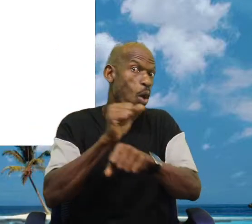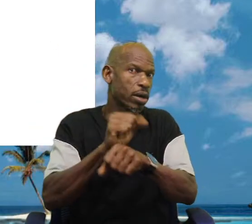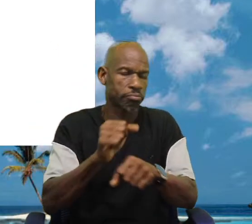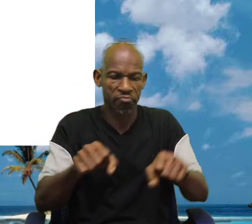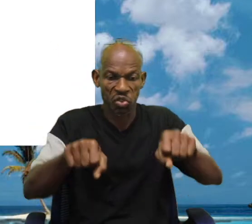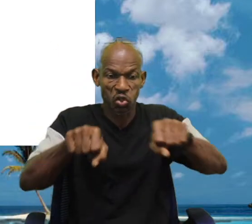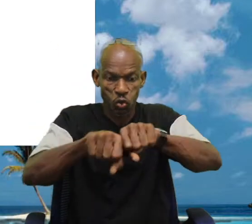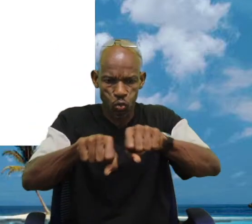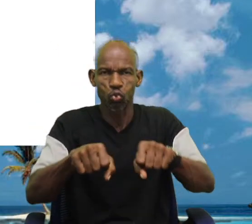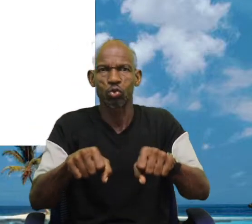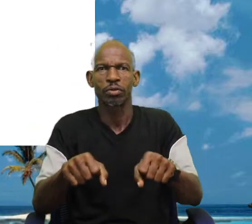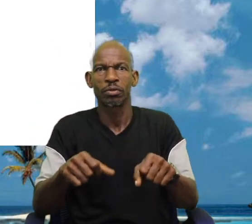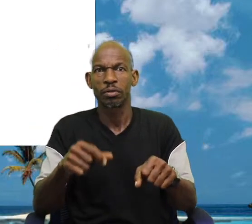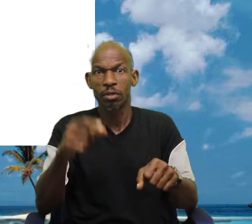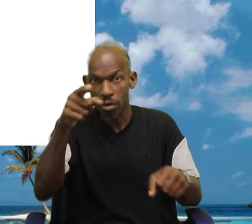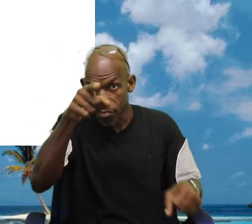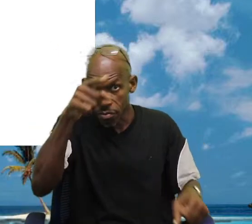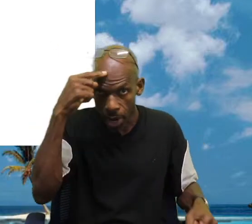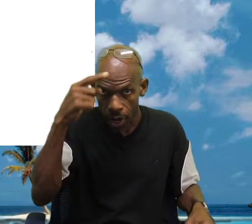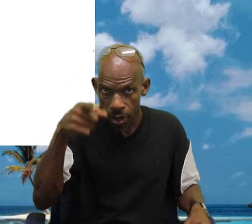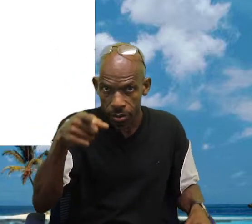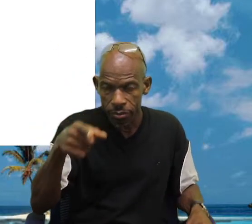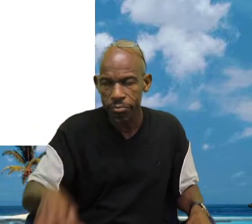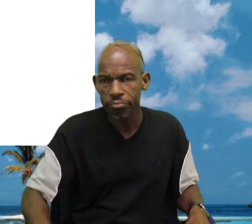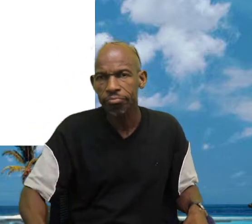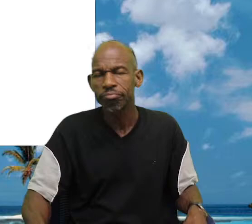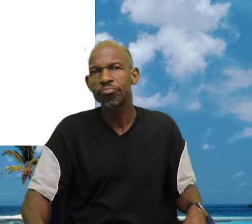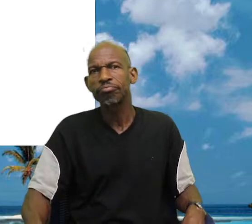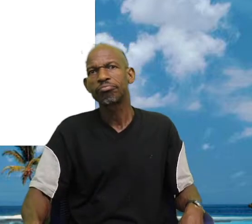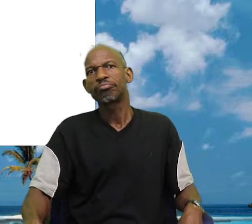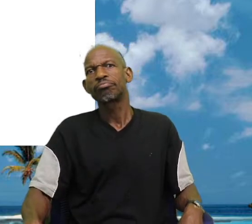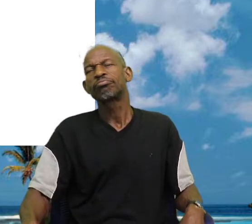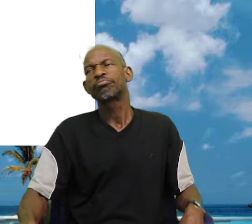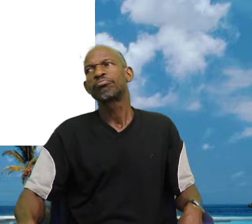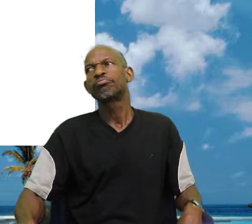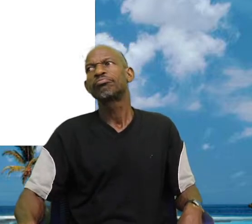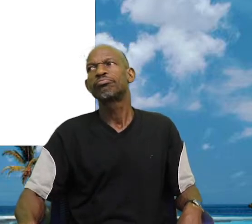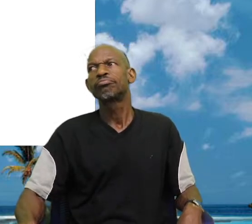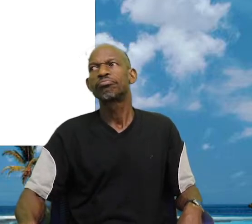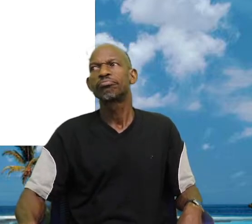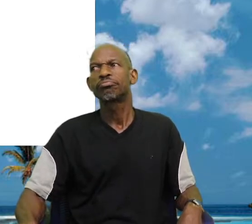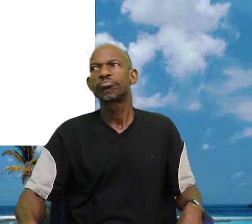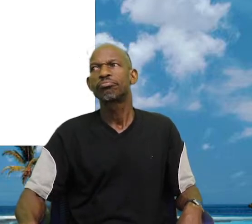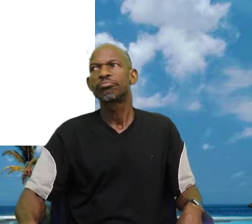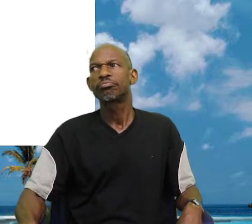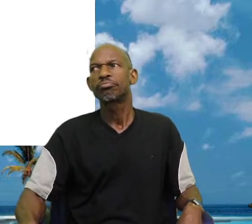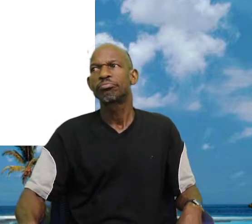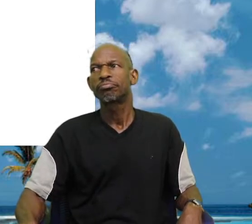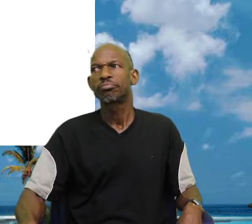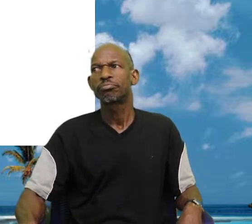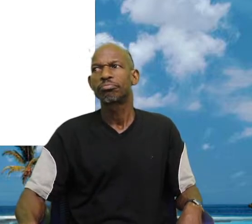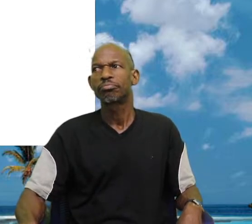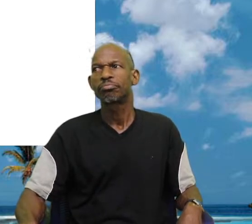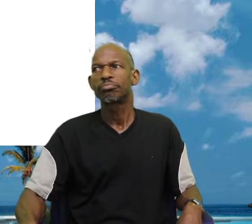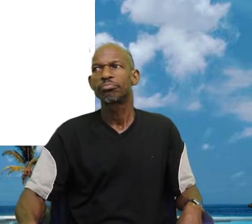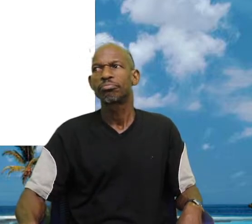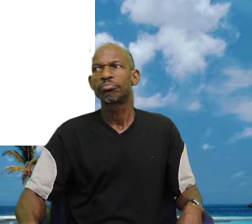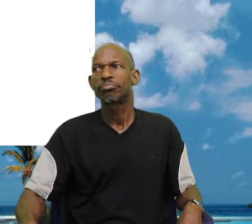I give you a picture of a shoe. So I'm just drawing a pair of shoes. So I'll give you a picture of a